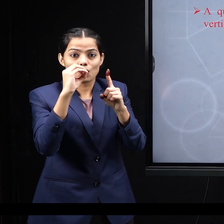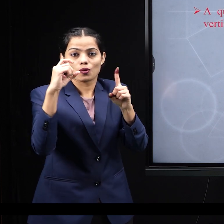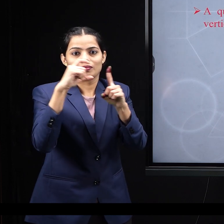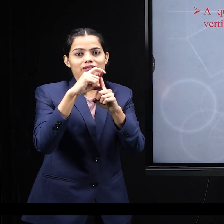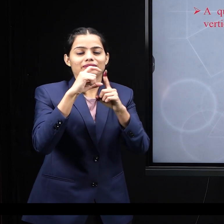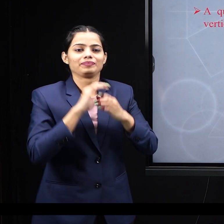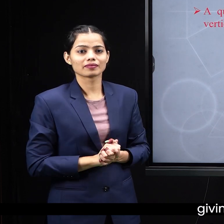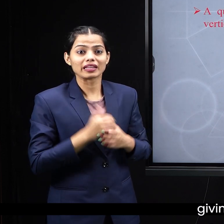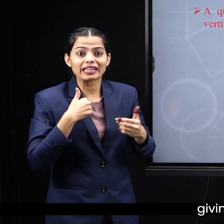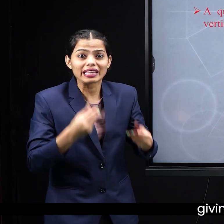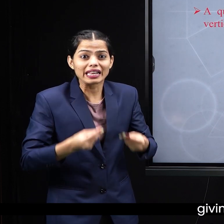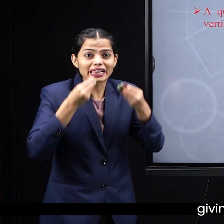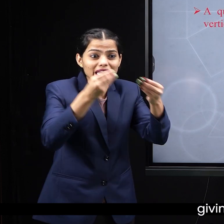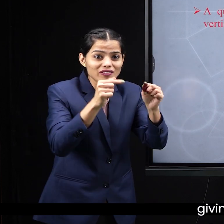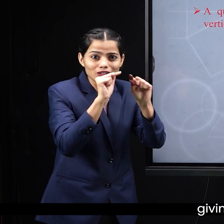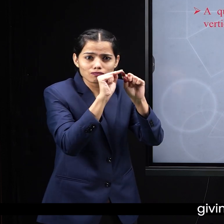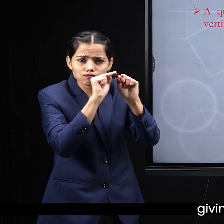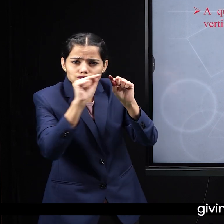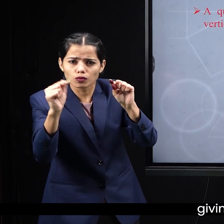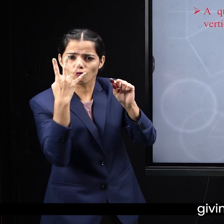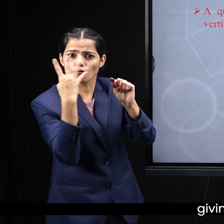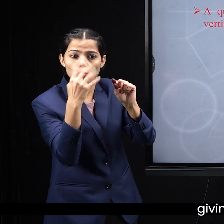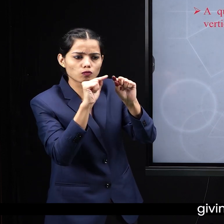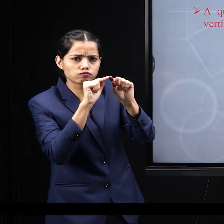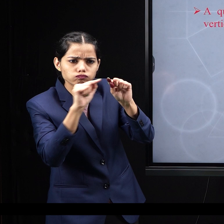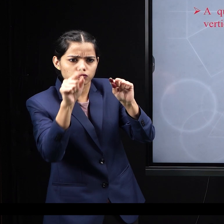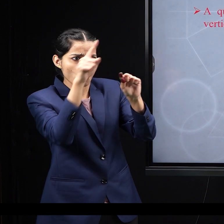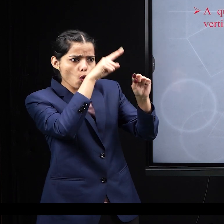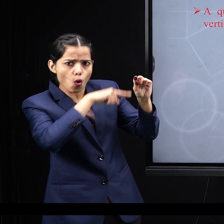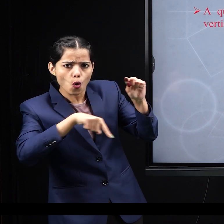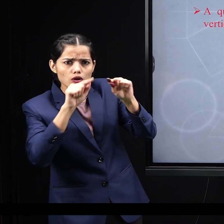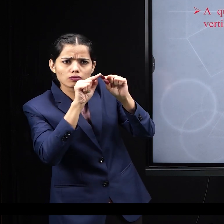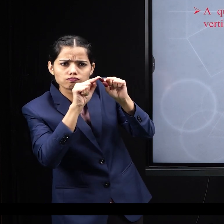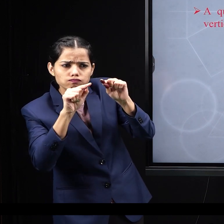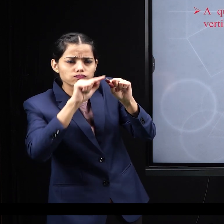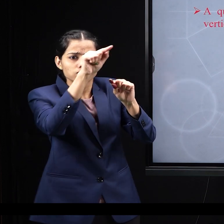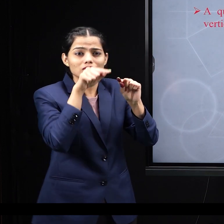OD, giving rise to four isosceles triangles: